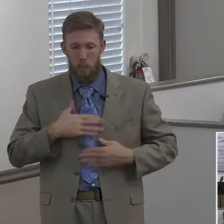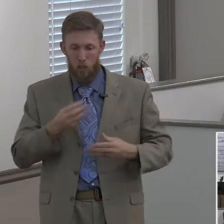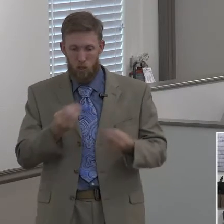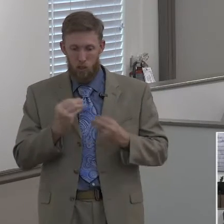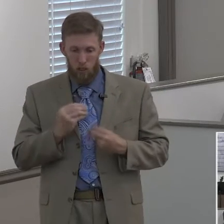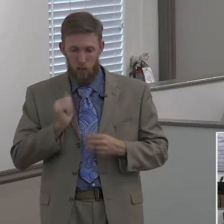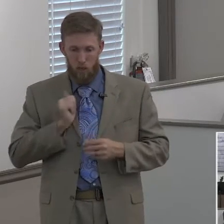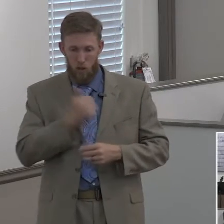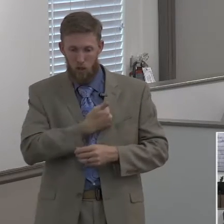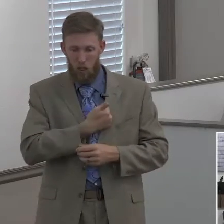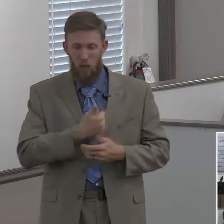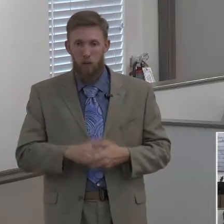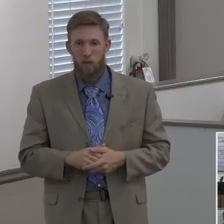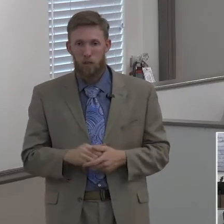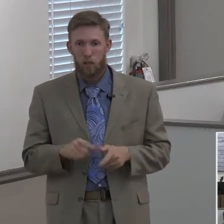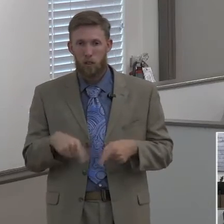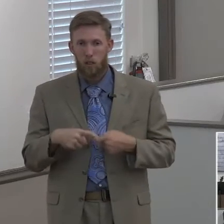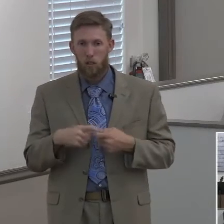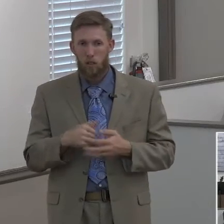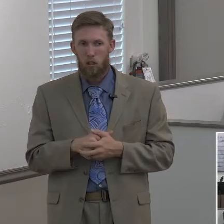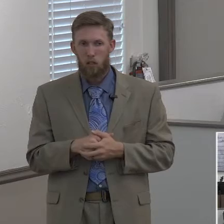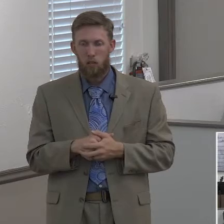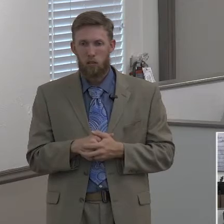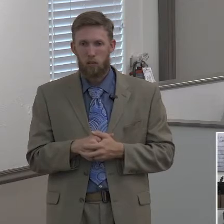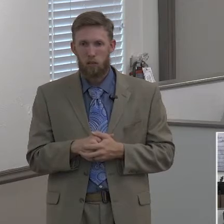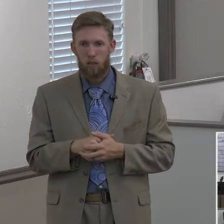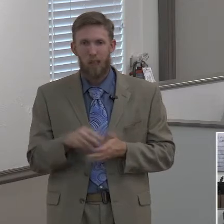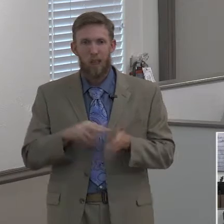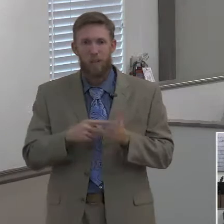So that means that you've got to get into people's lives.